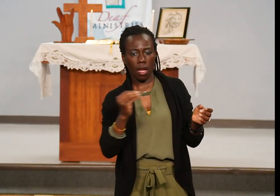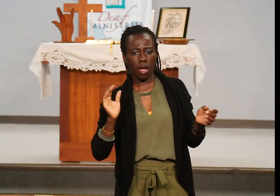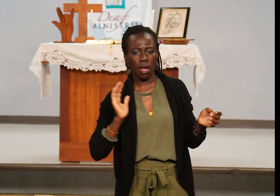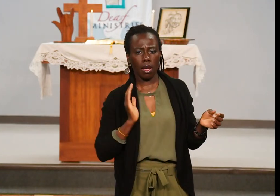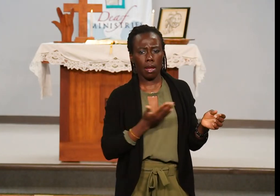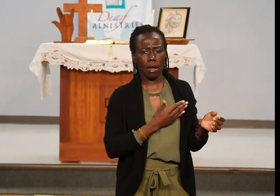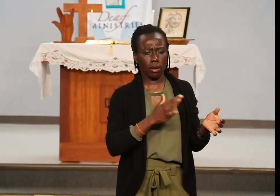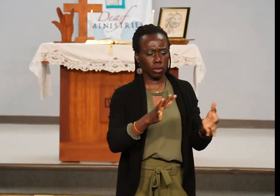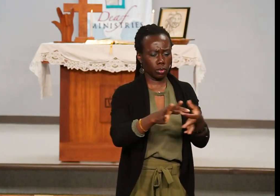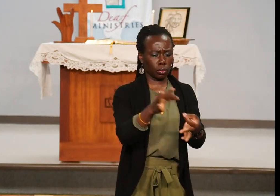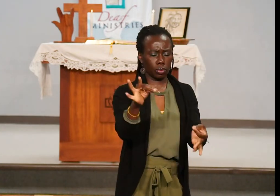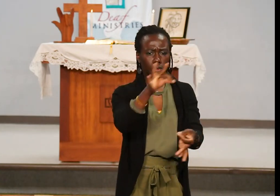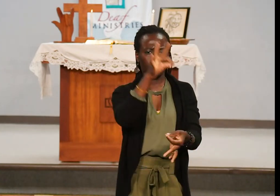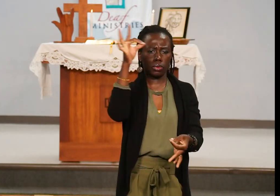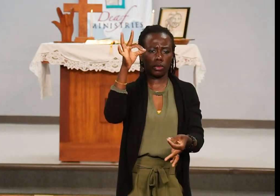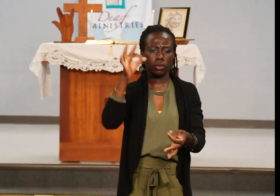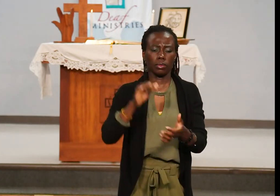hearts and our spirits.